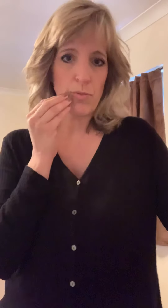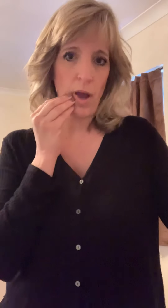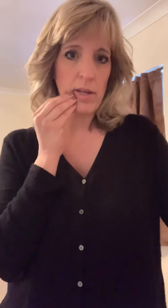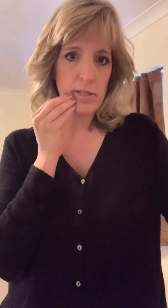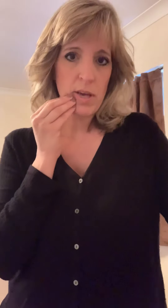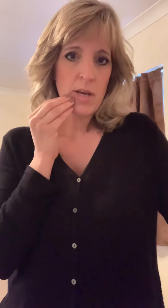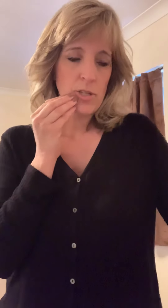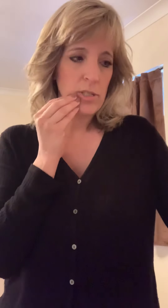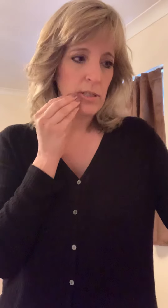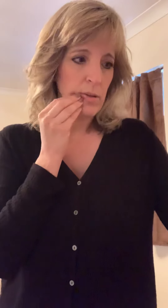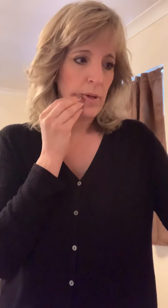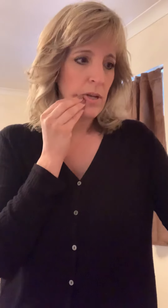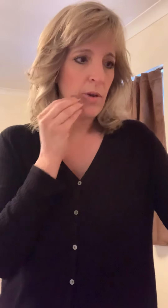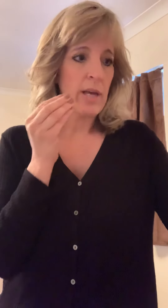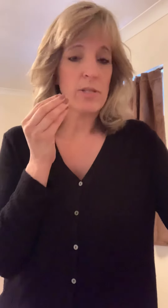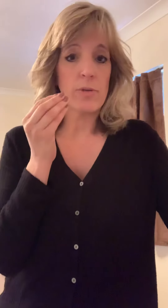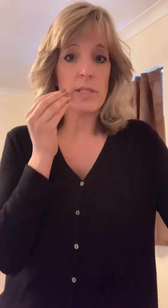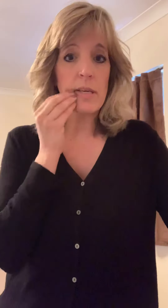right, just a little bit. Okay, so it's eat